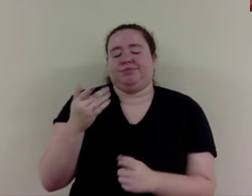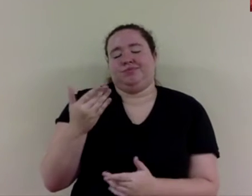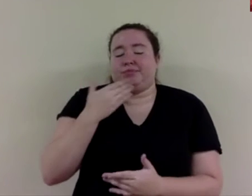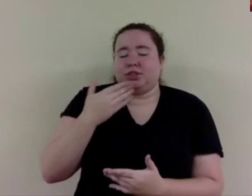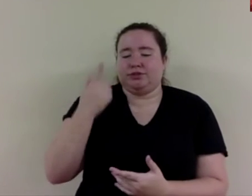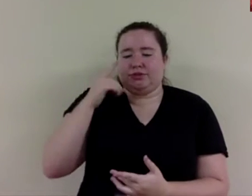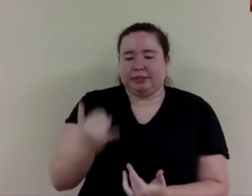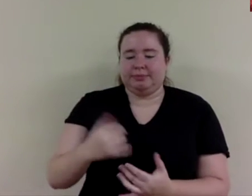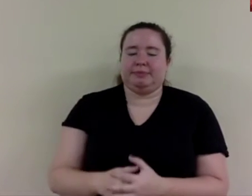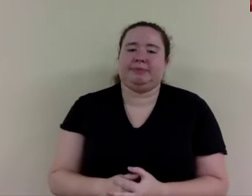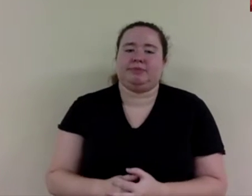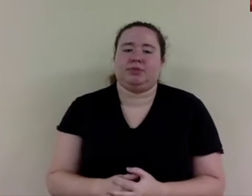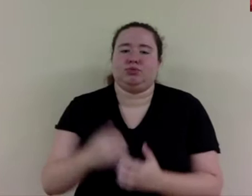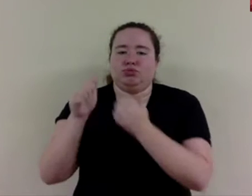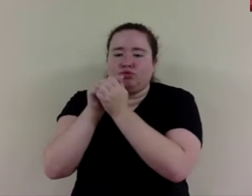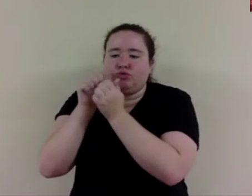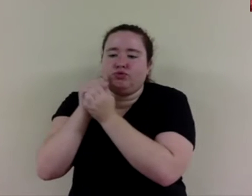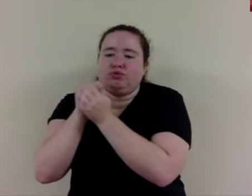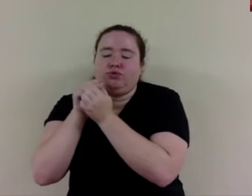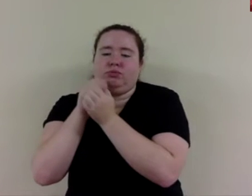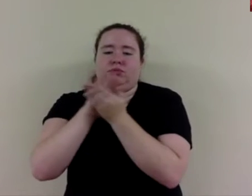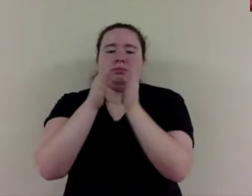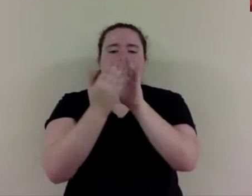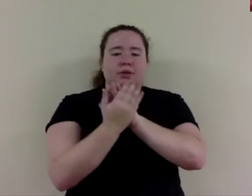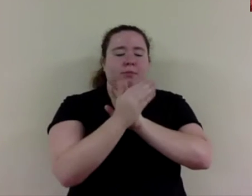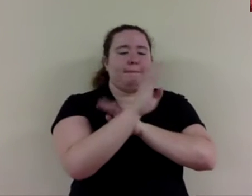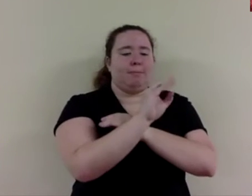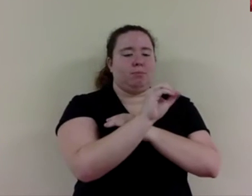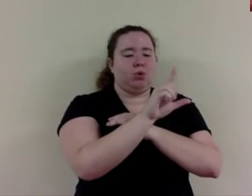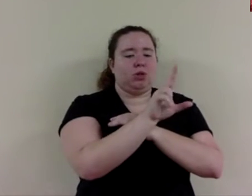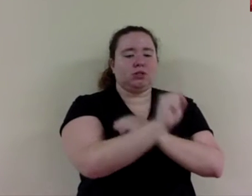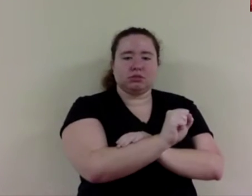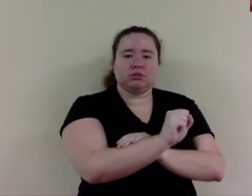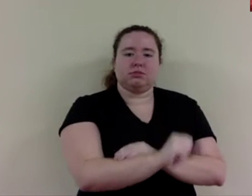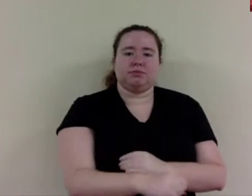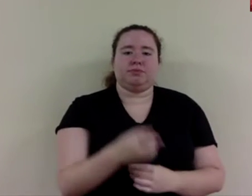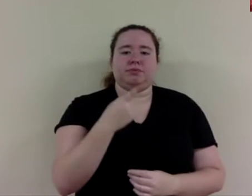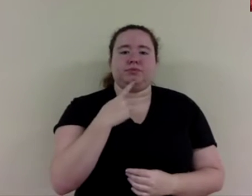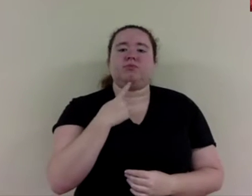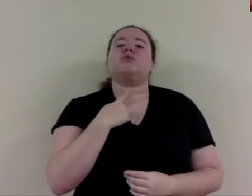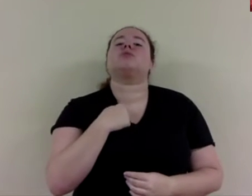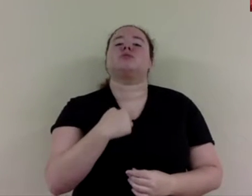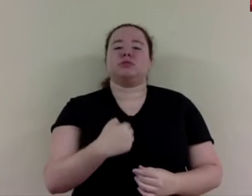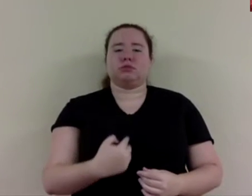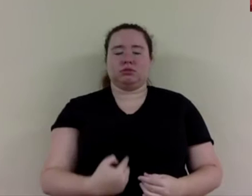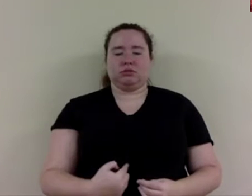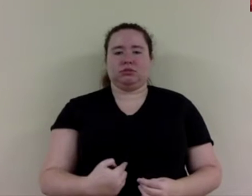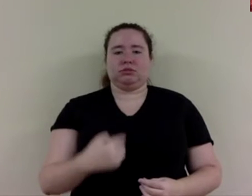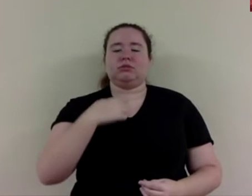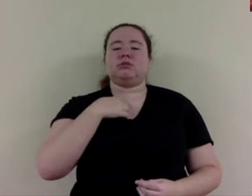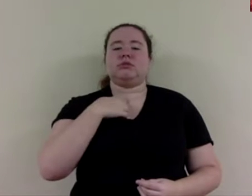chew food and mix it with saliva, you form a small round ball known as a bolus. Swallowing will be the process in which